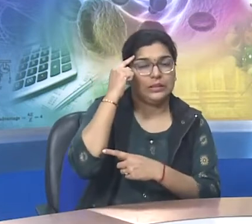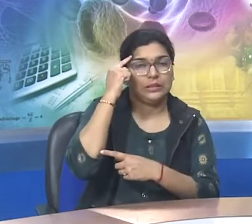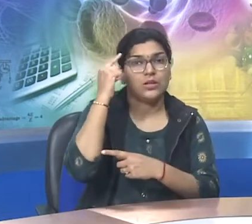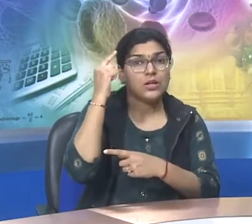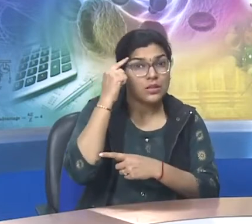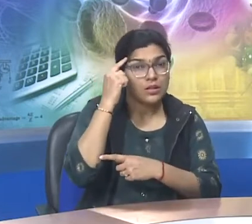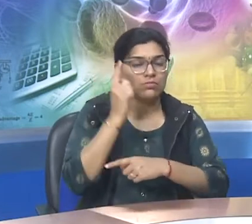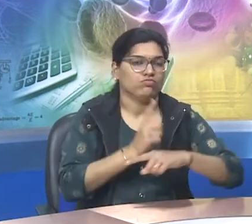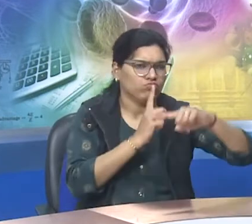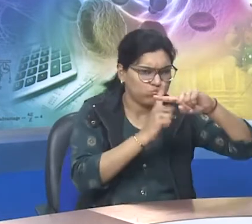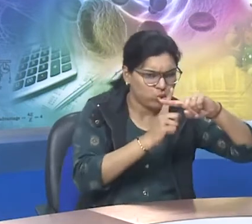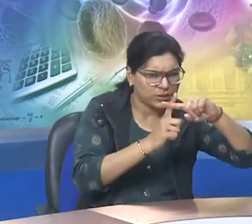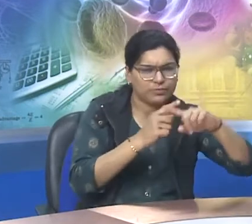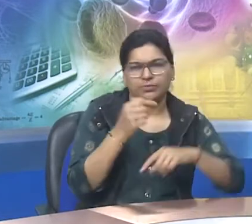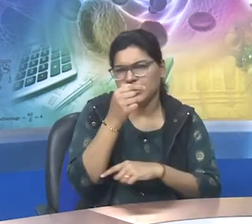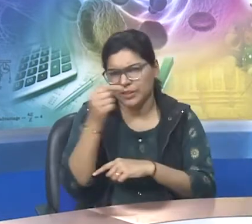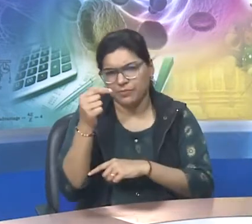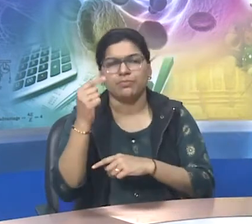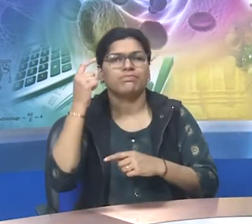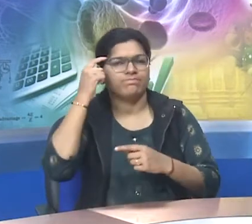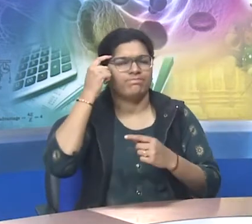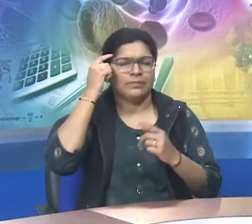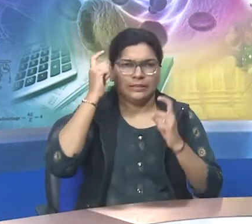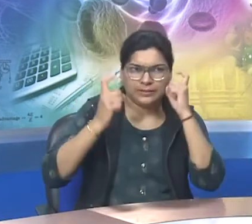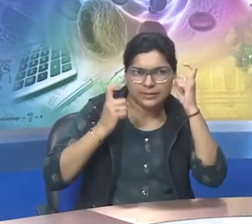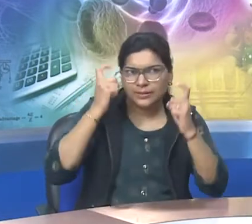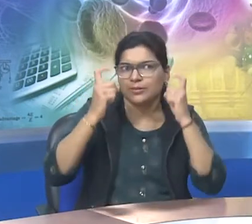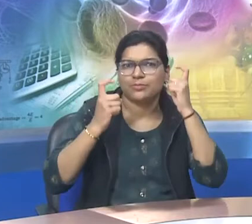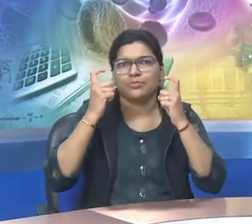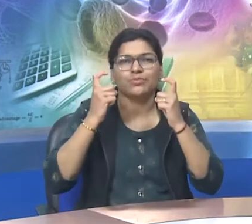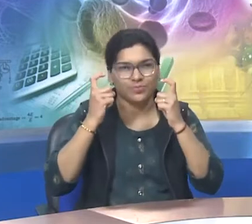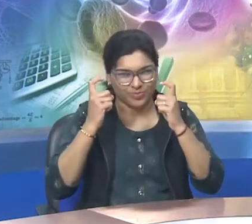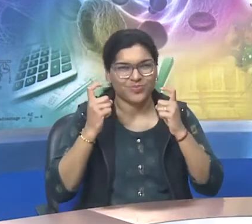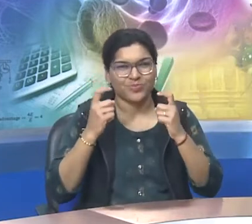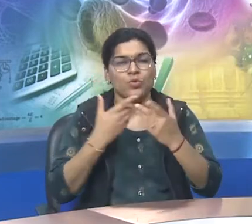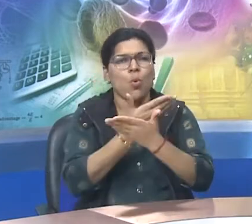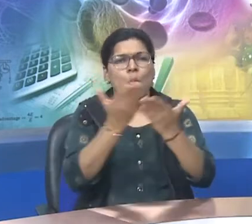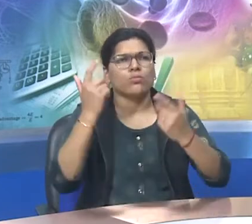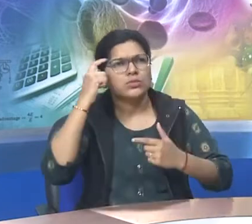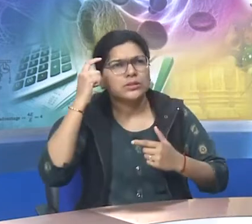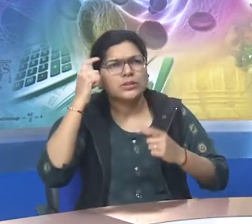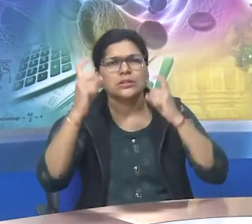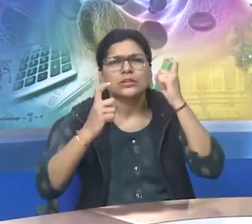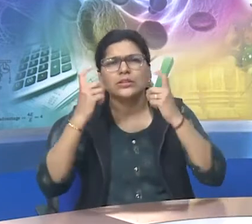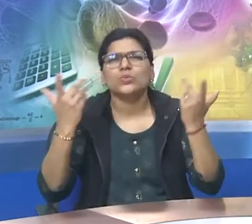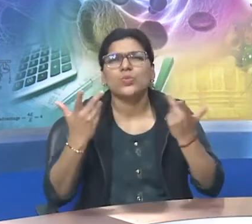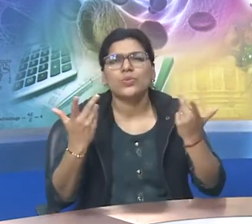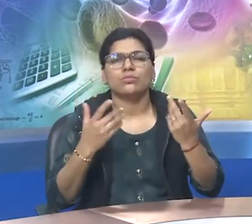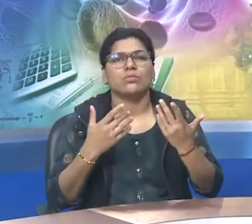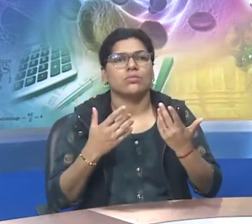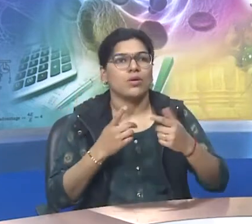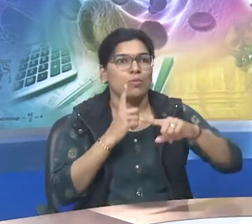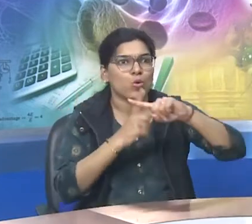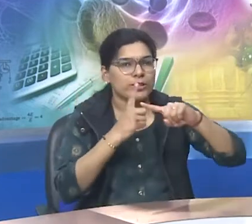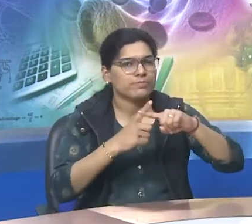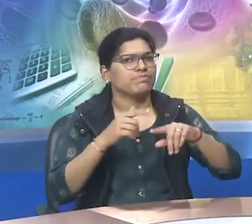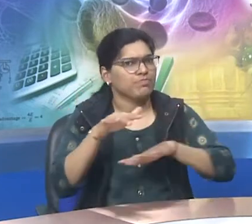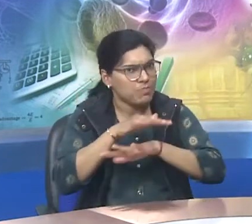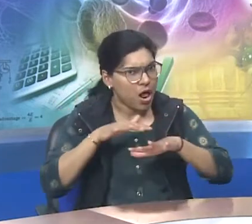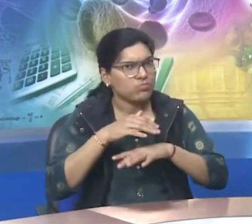This word is kind of similar like think. There are sometimes you can say